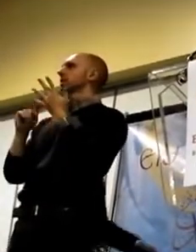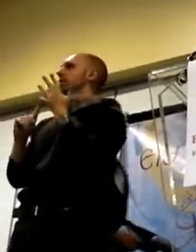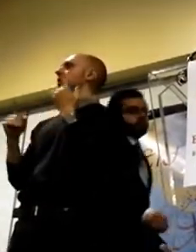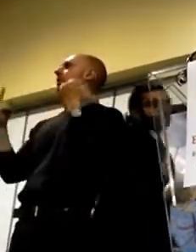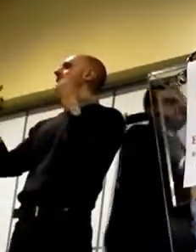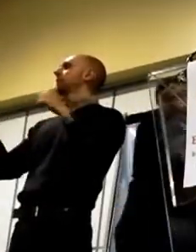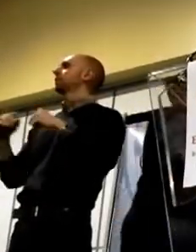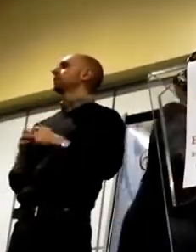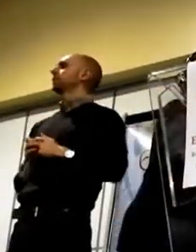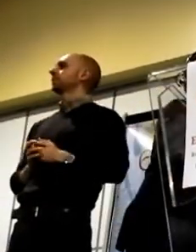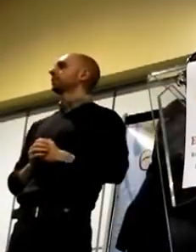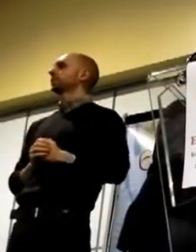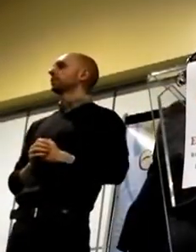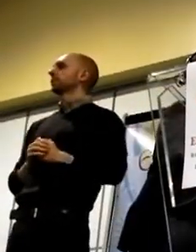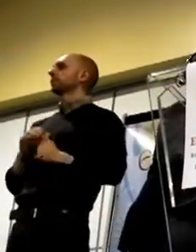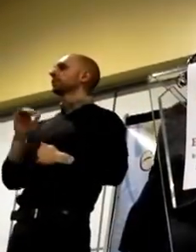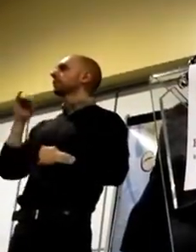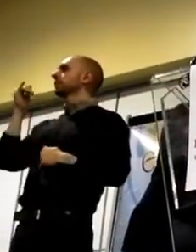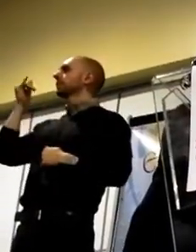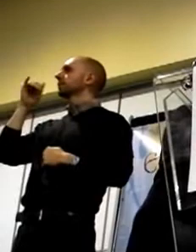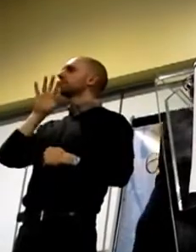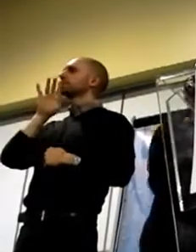Ya ayyuha alladhina amanu,